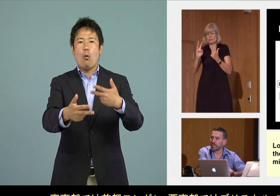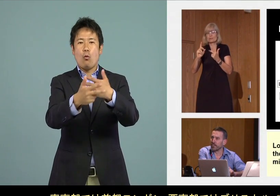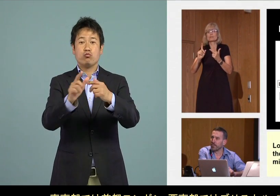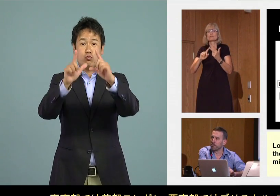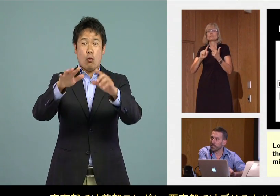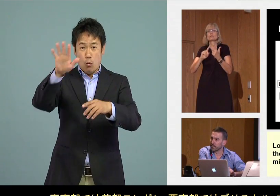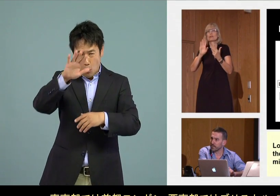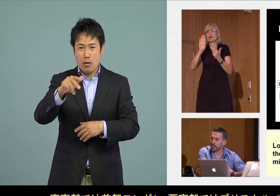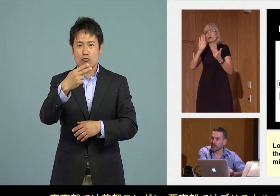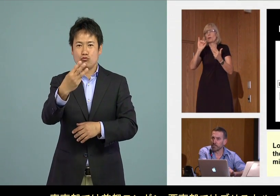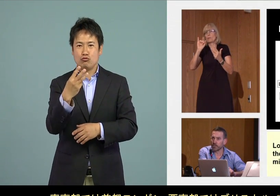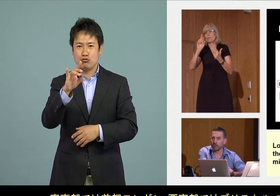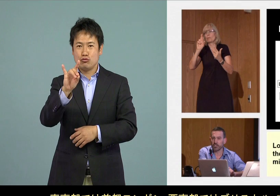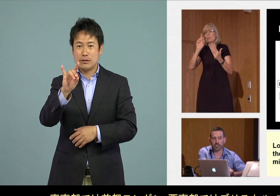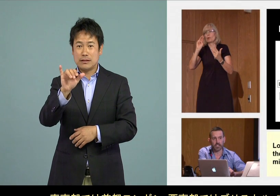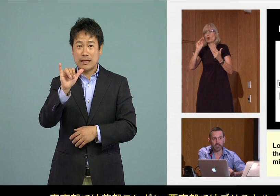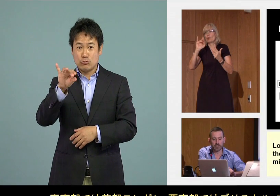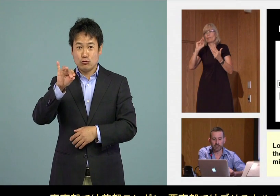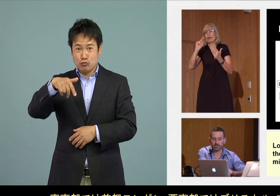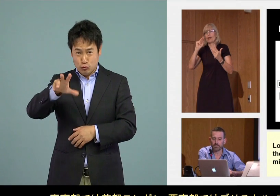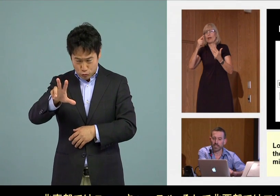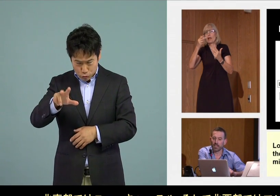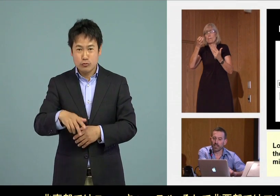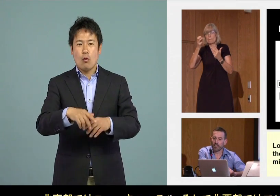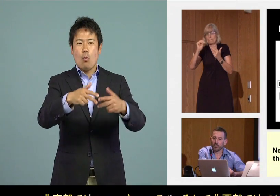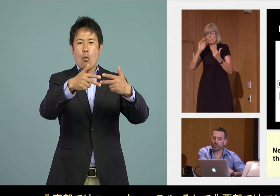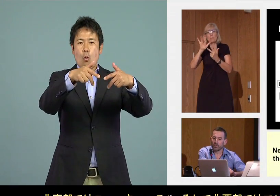Birmingham in the Midlands, in the middle region of England,